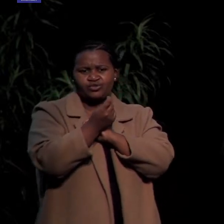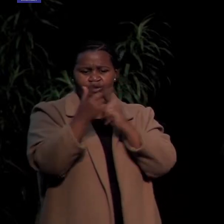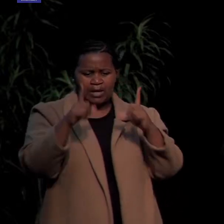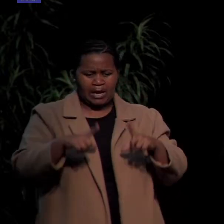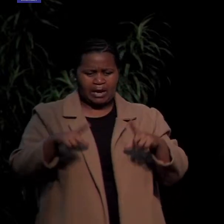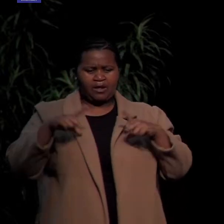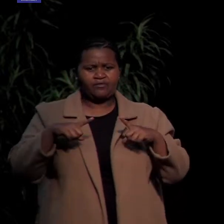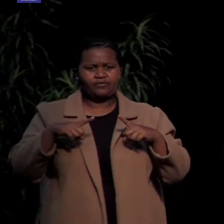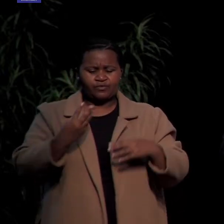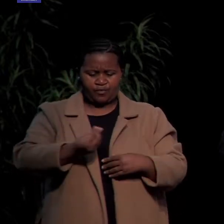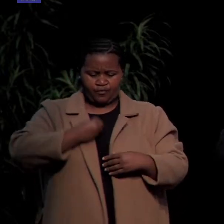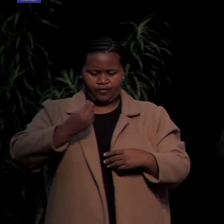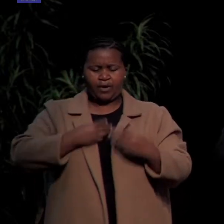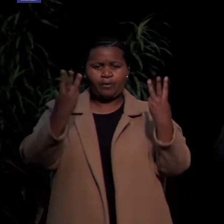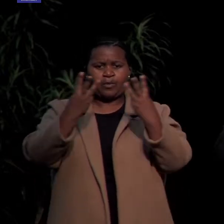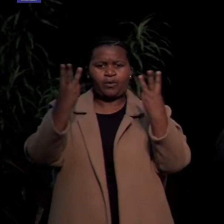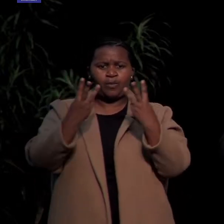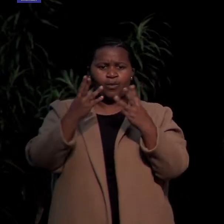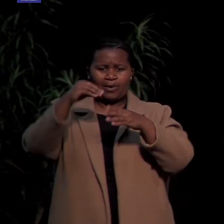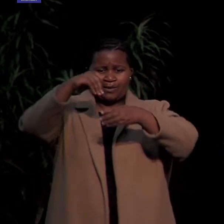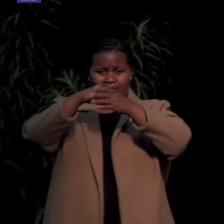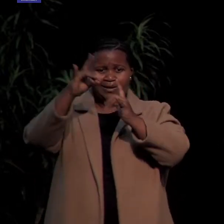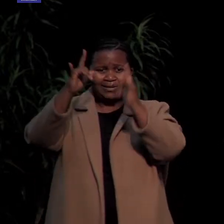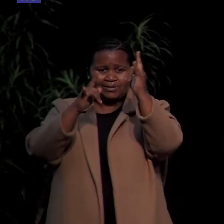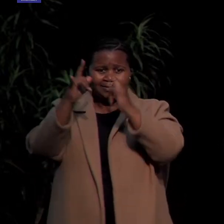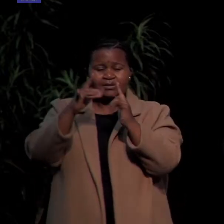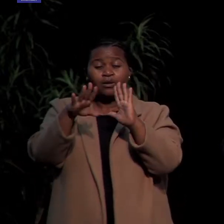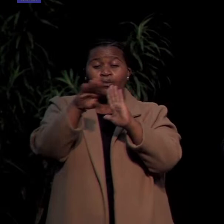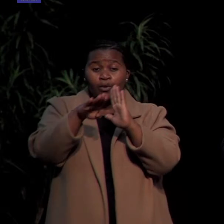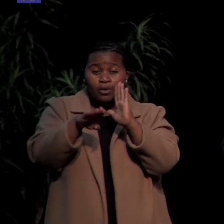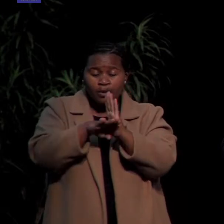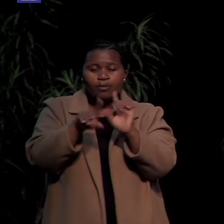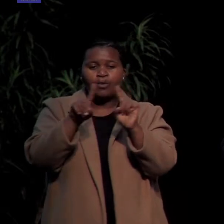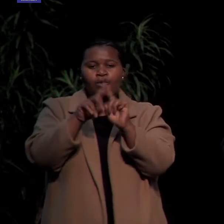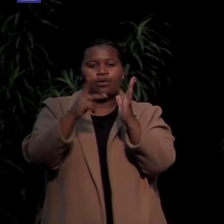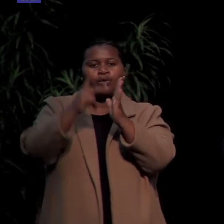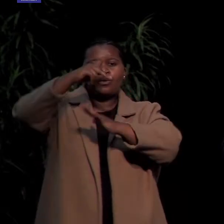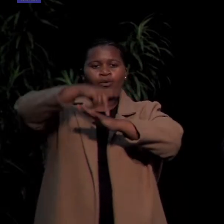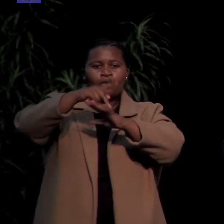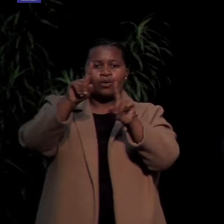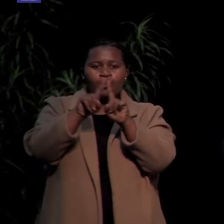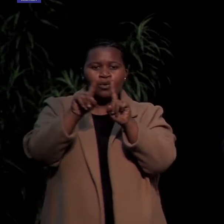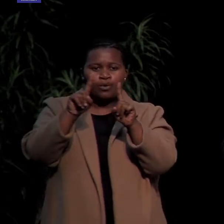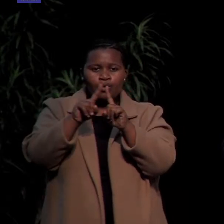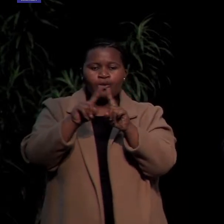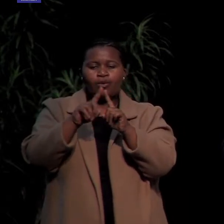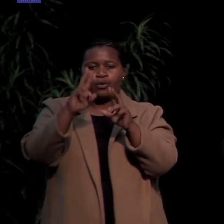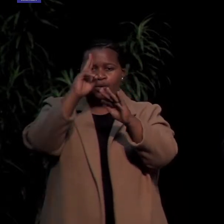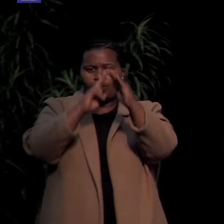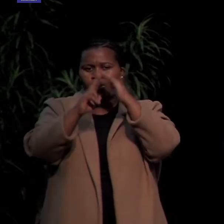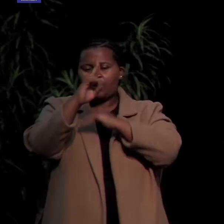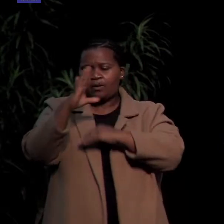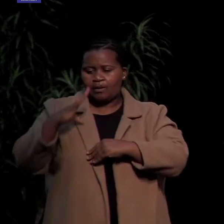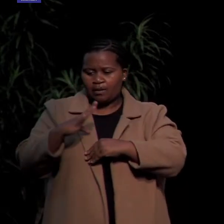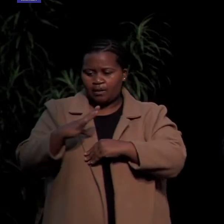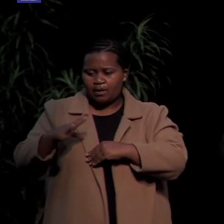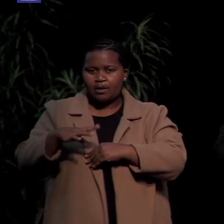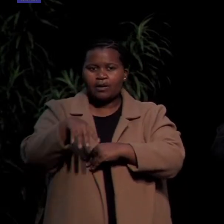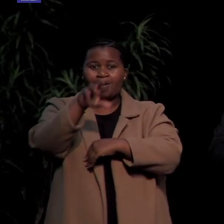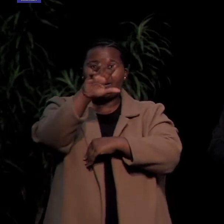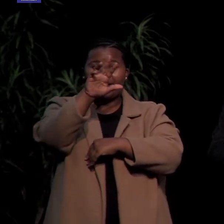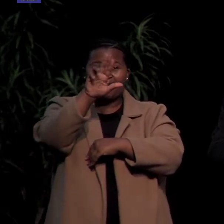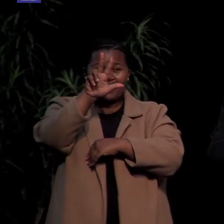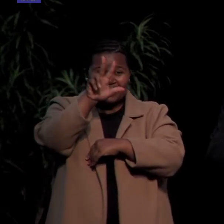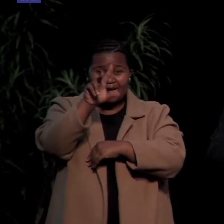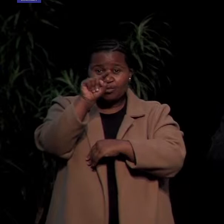lives of young people in the city. Program and project preparation support grant, honorable councillors, 8.9